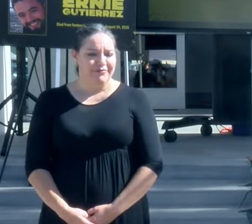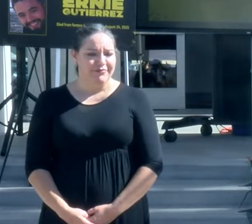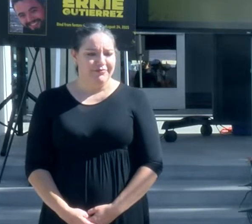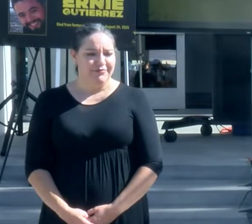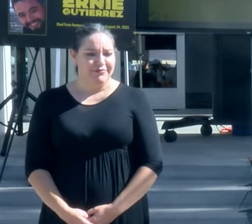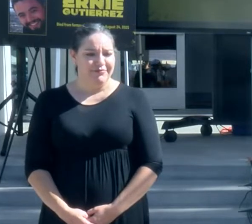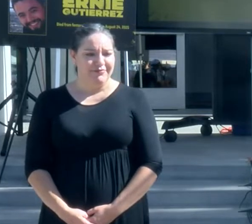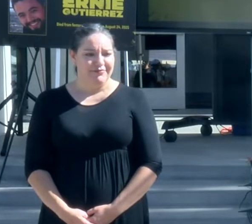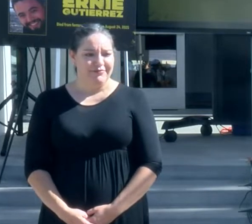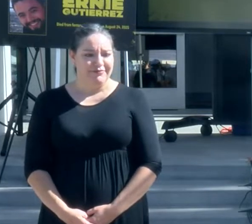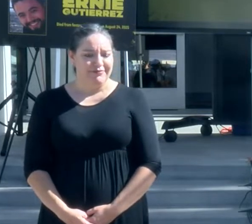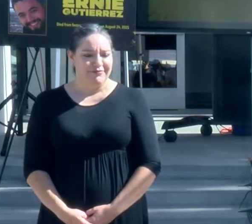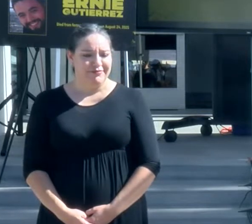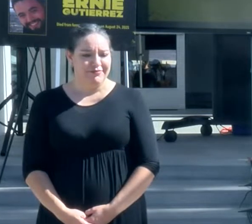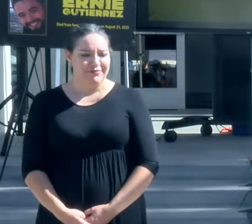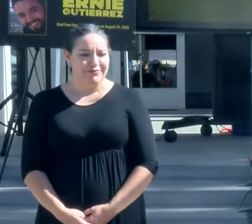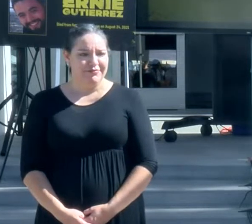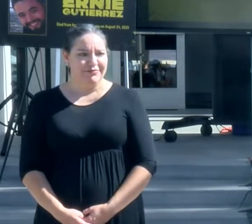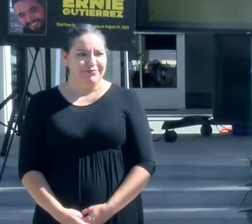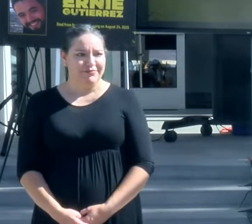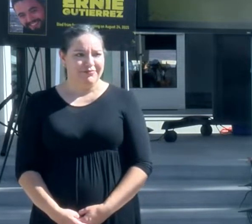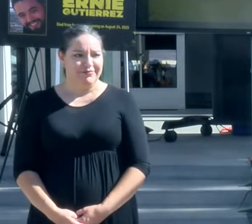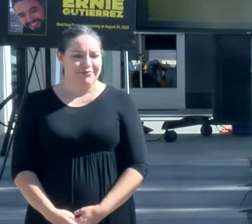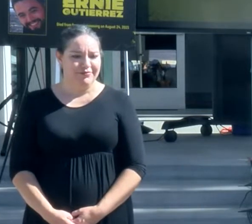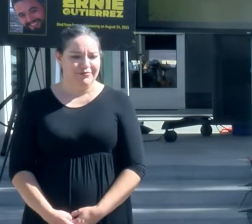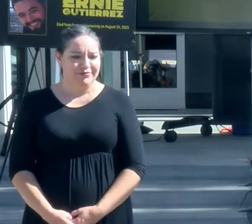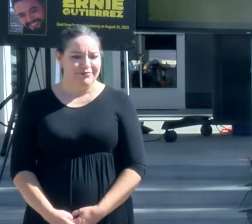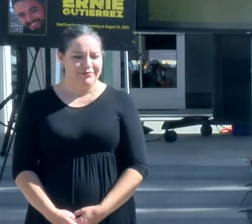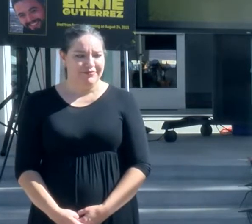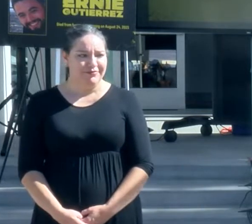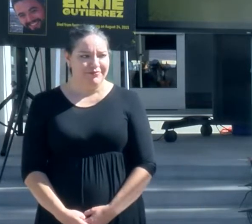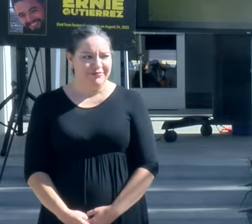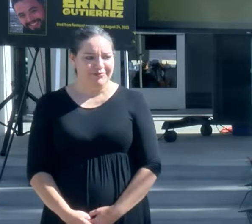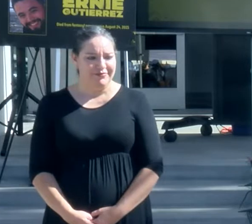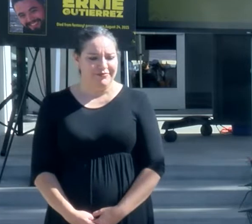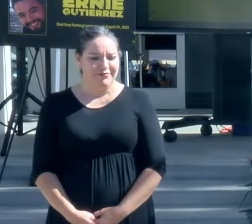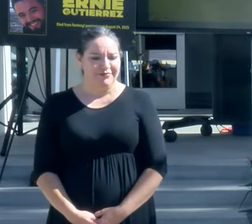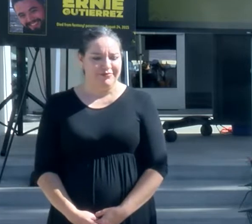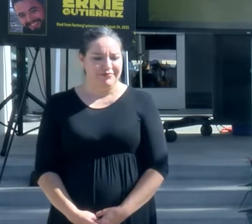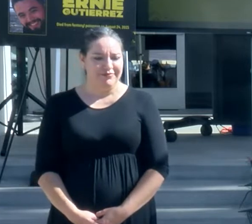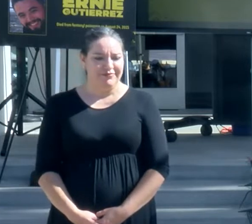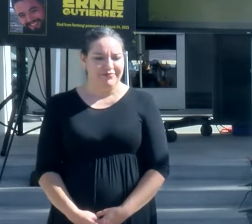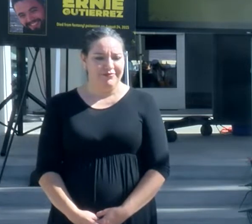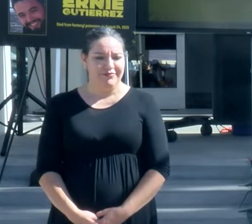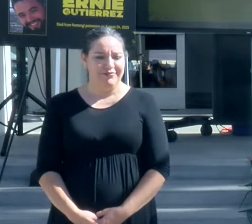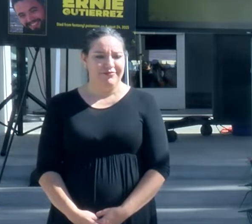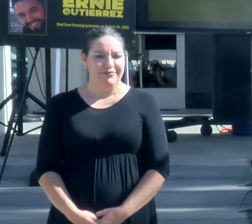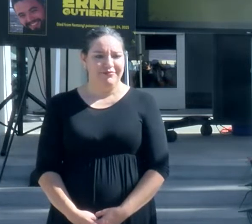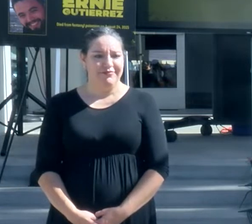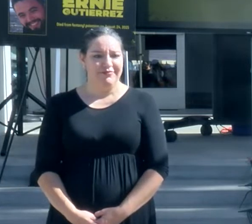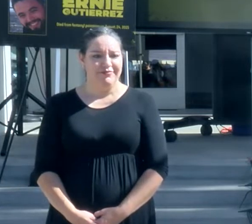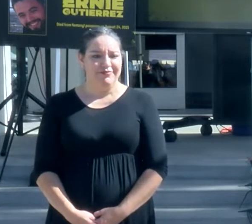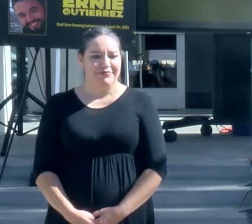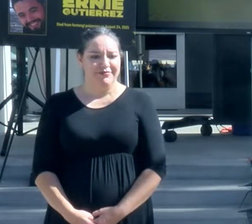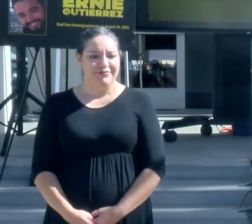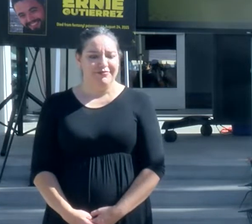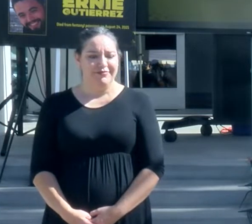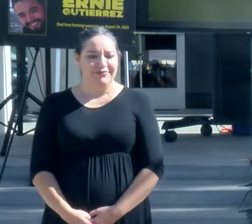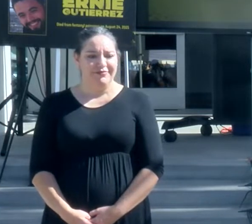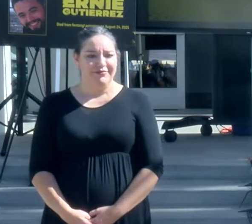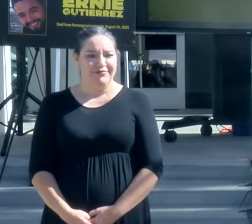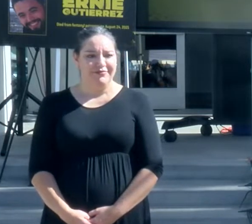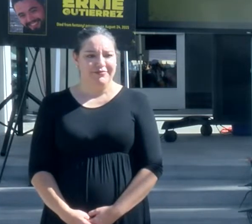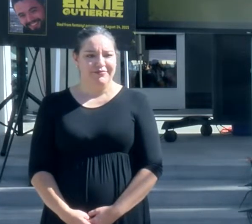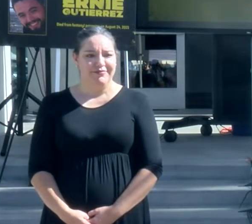a varias porciones de nuestra comunidad, arrebatándole la vida a jóvenes y mayores de todos